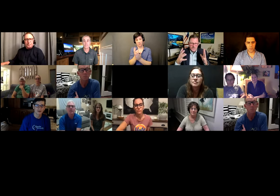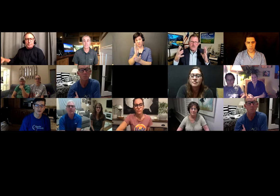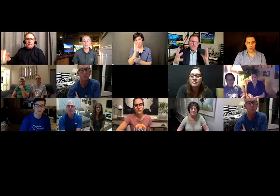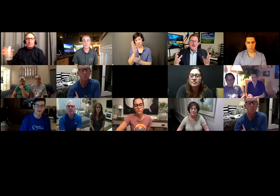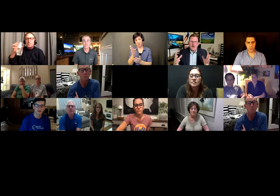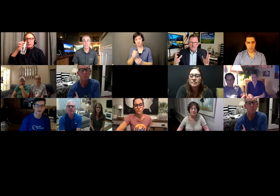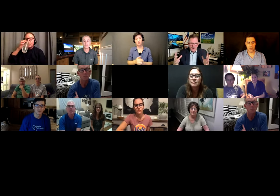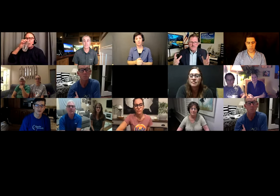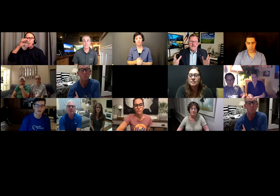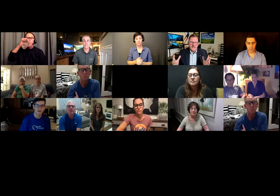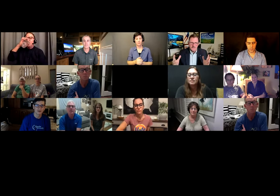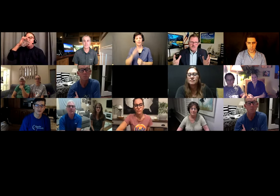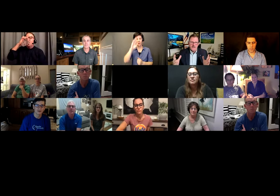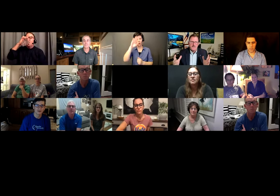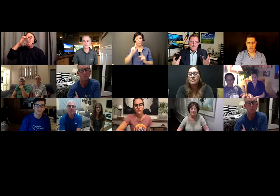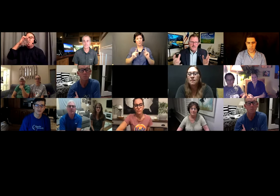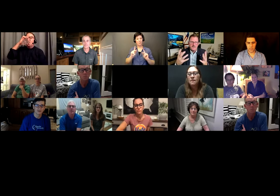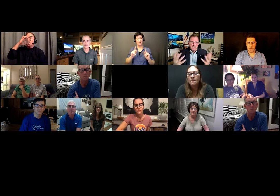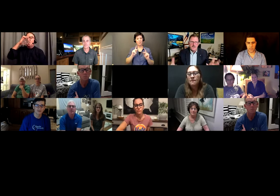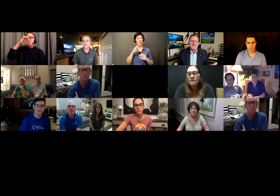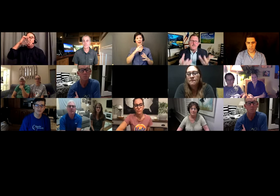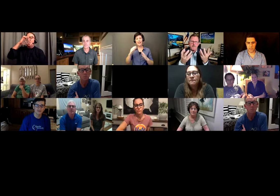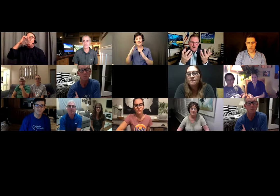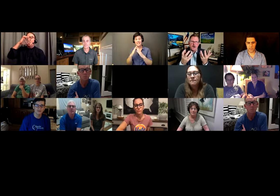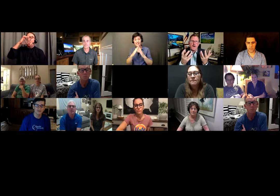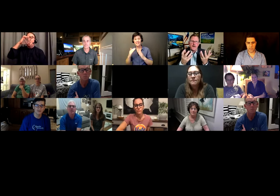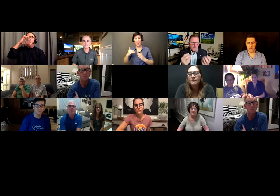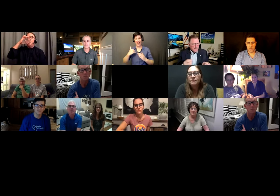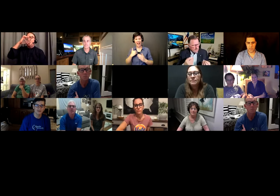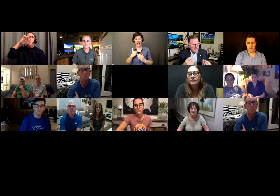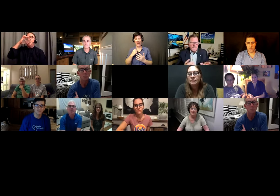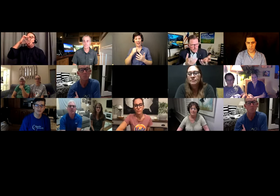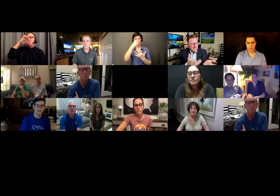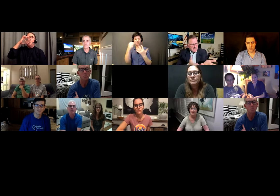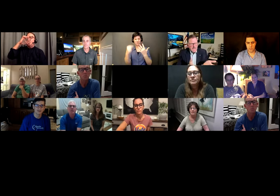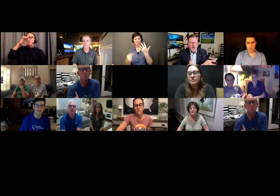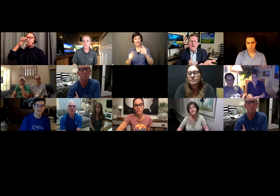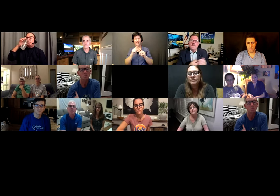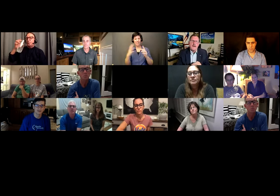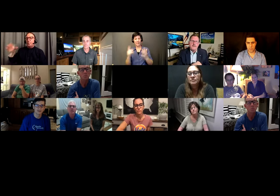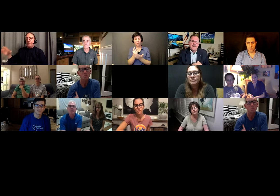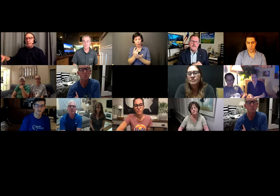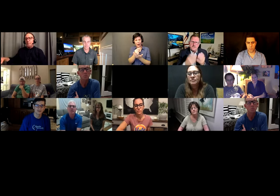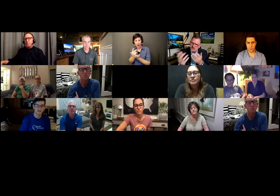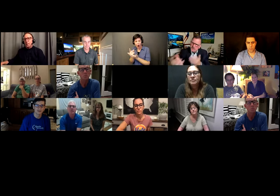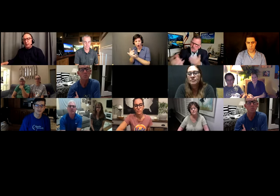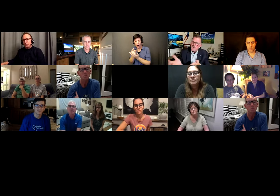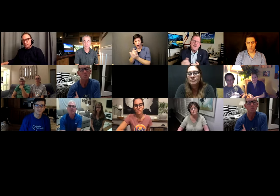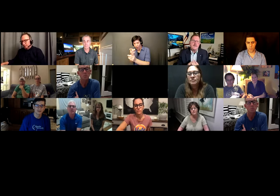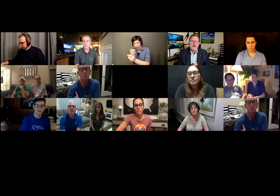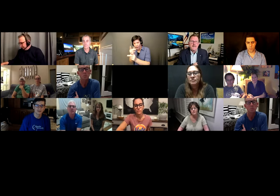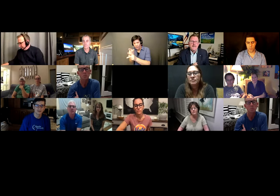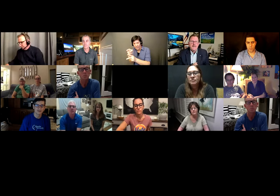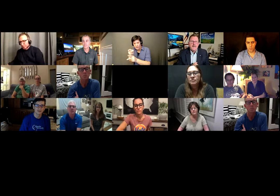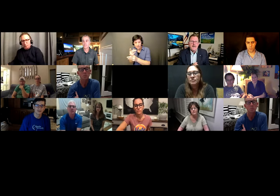you know, there's a radar for everything in a city. Things come up on our radar and we go, well, let's take care of that. Let's do something